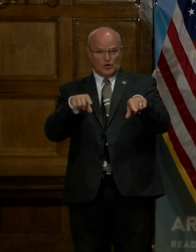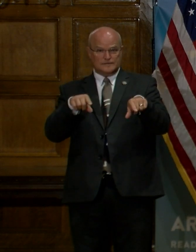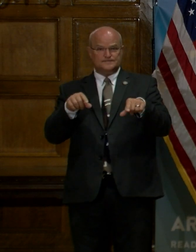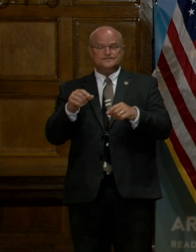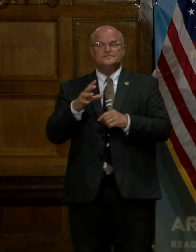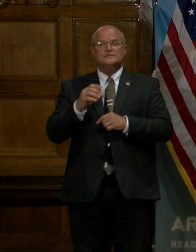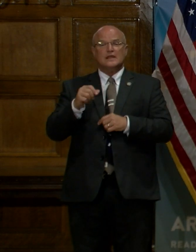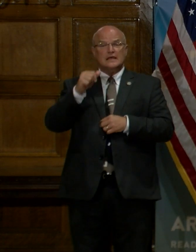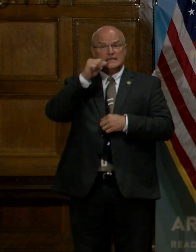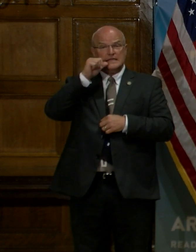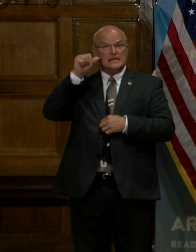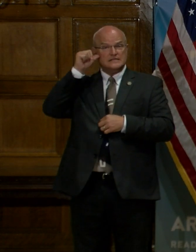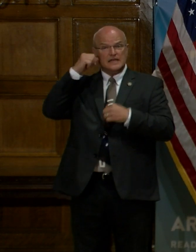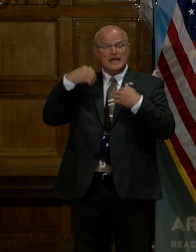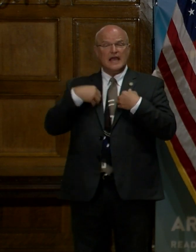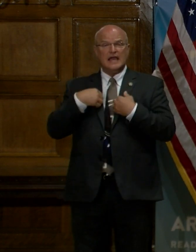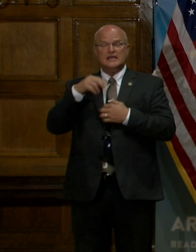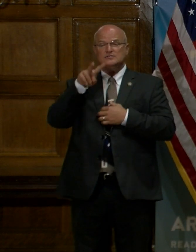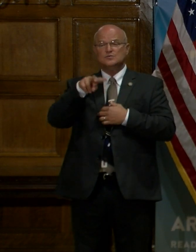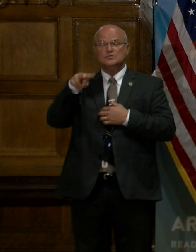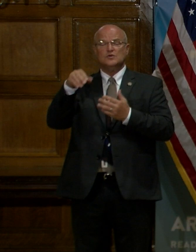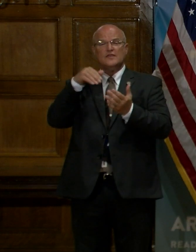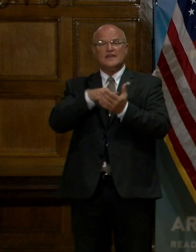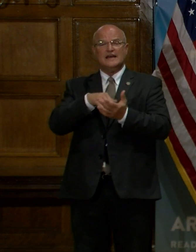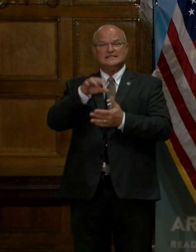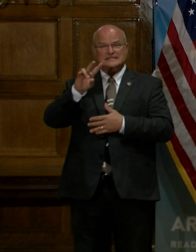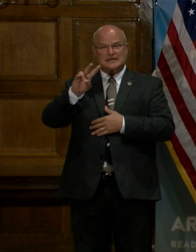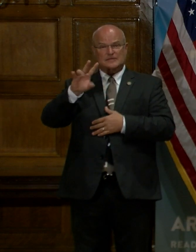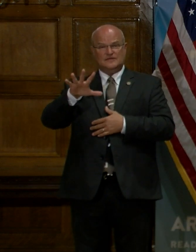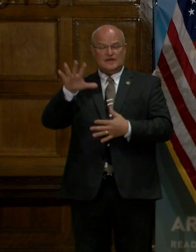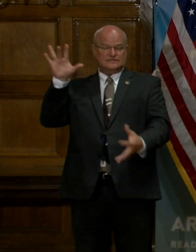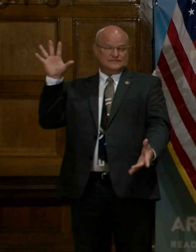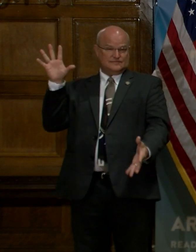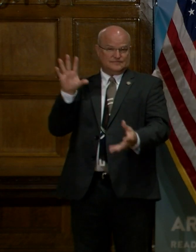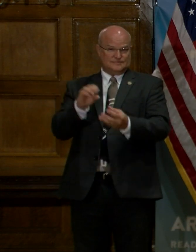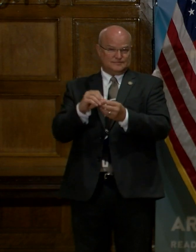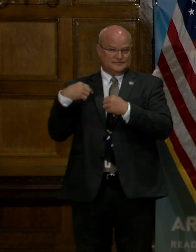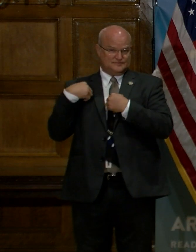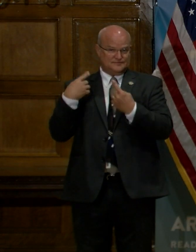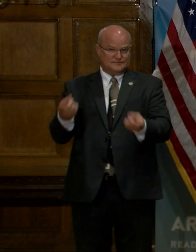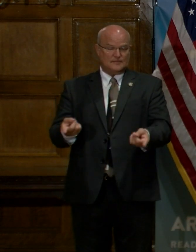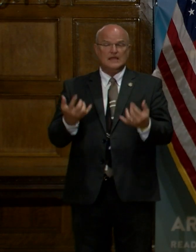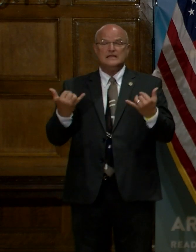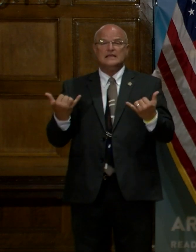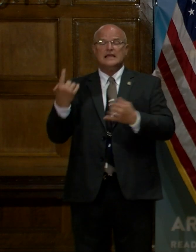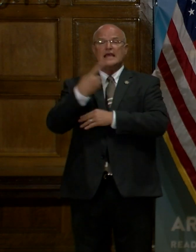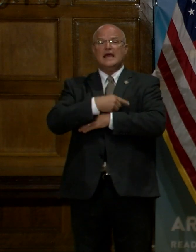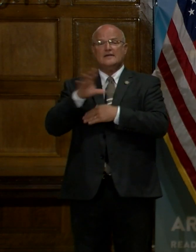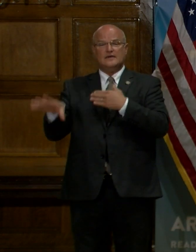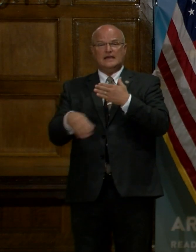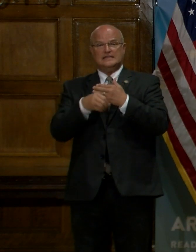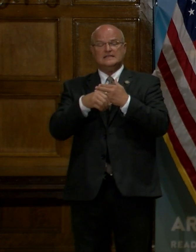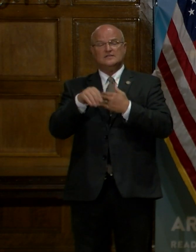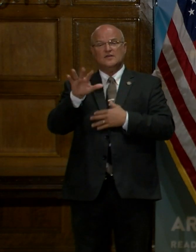and yesterday we had 22,075 cases. Today we have an